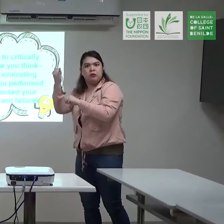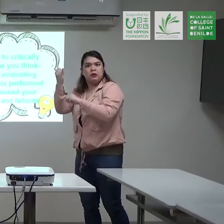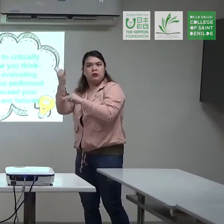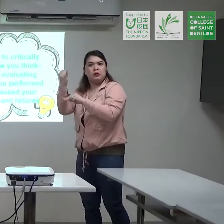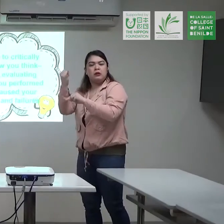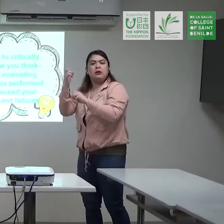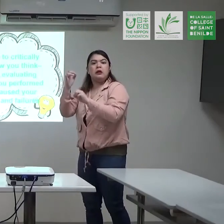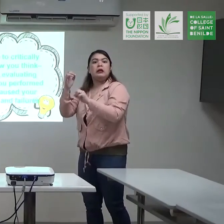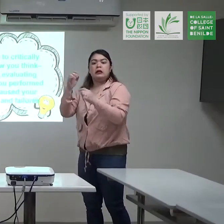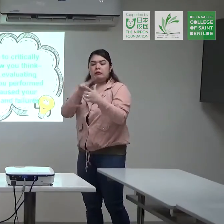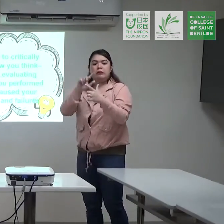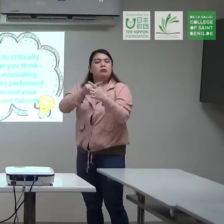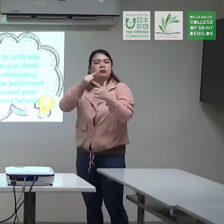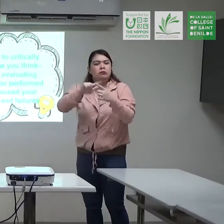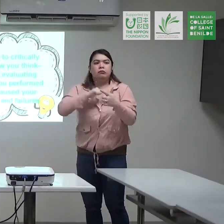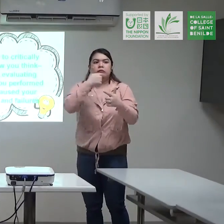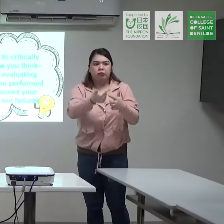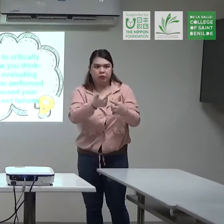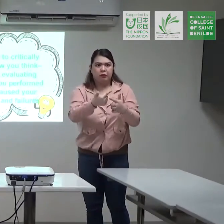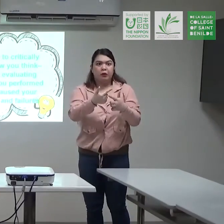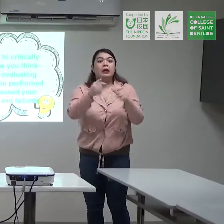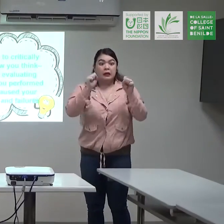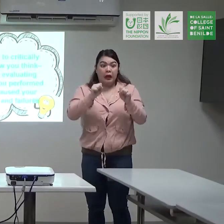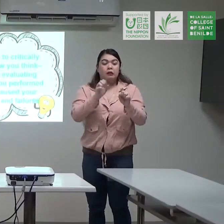she succeeds or fails.